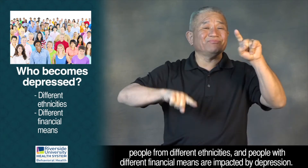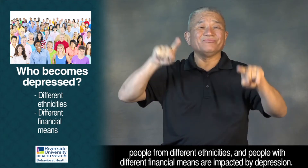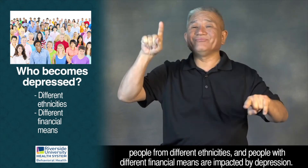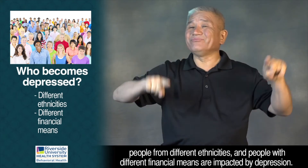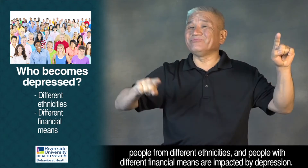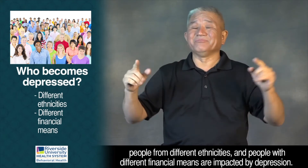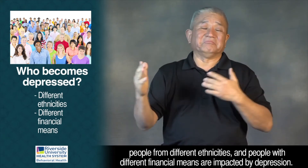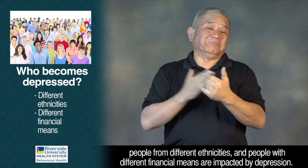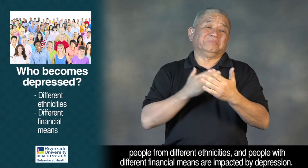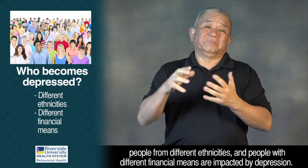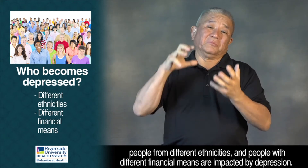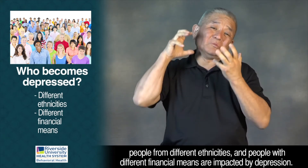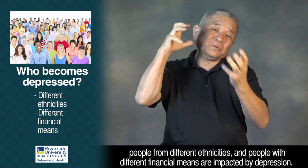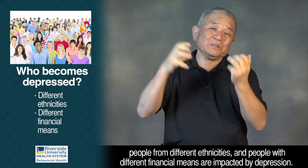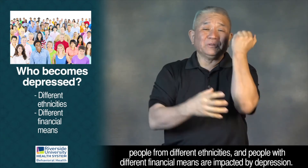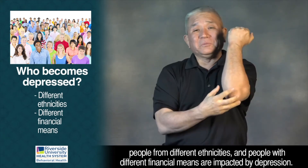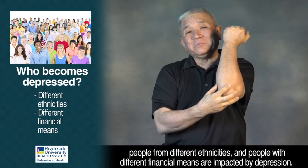means are impacted by depression.